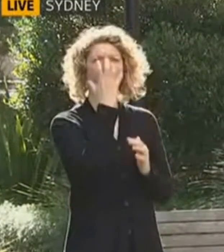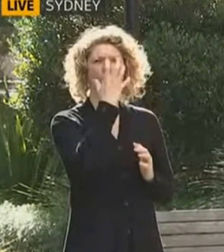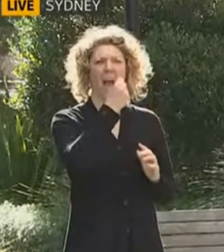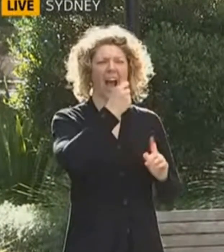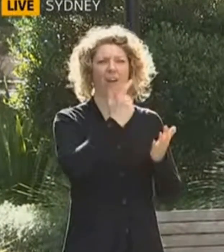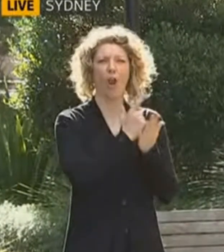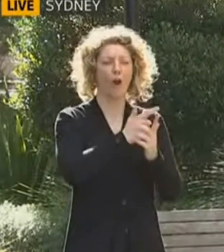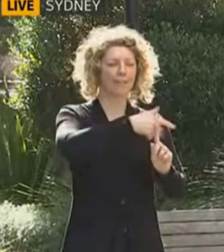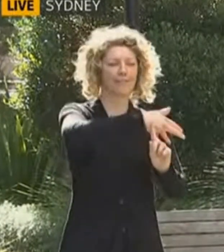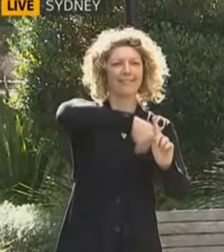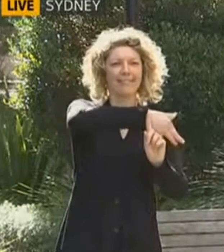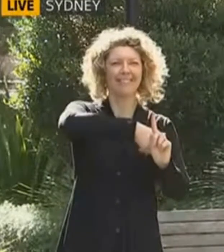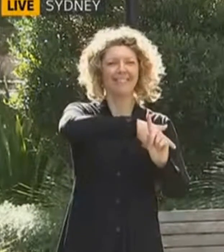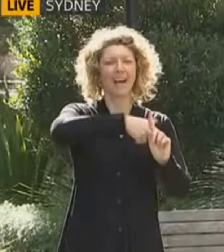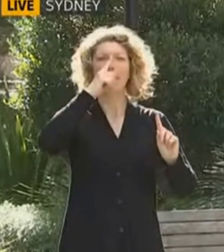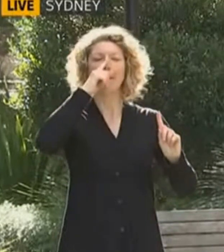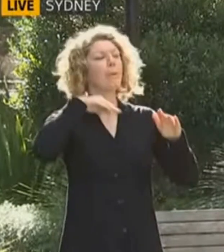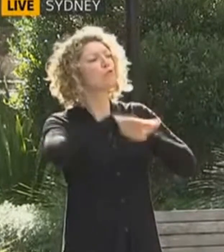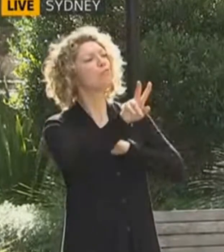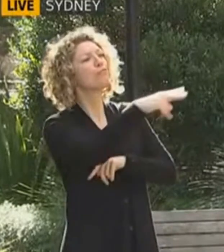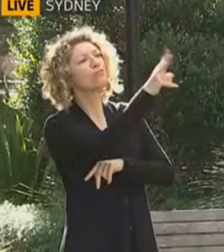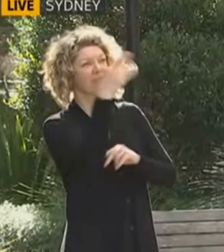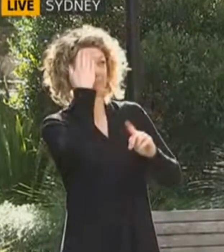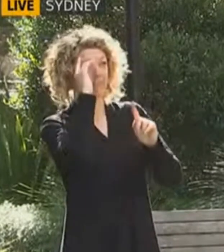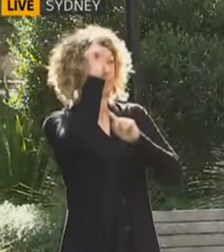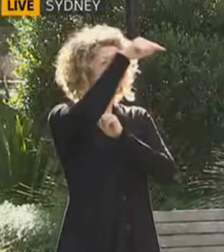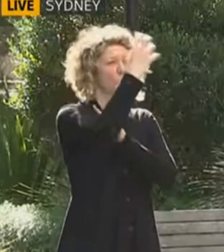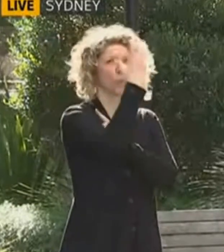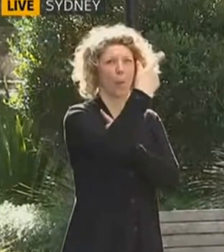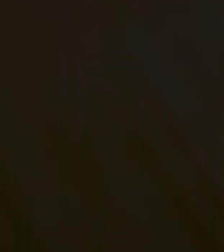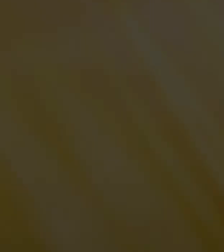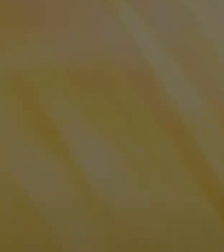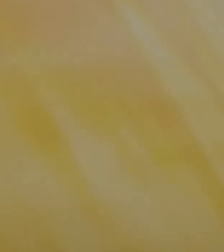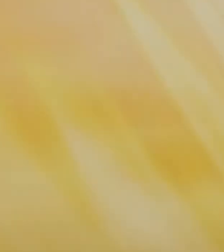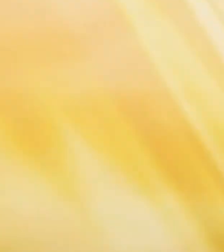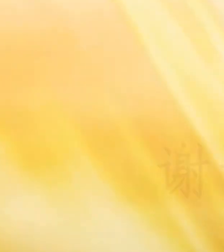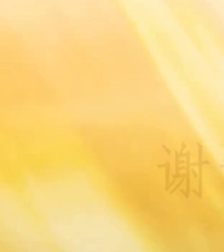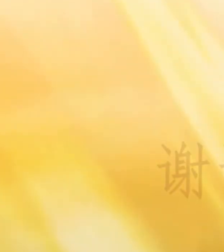because there's not sufficient exhibition space. So this allows us obviously to have that extra exhibition space.